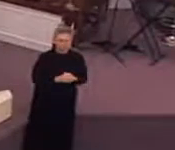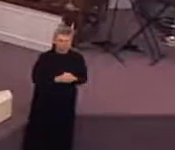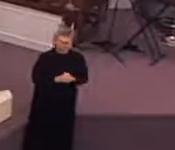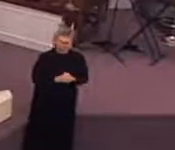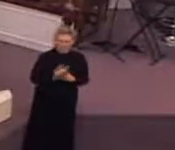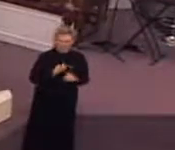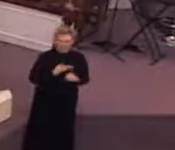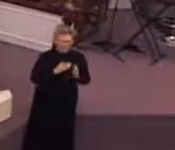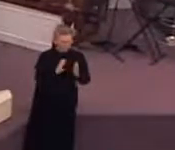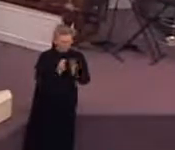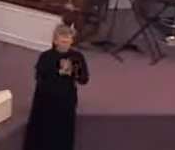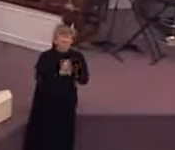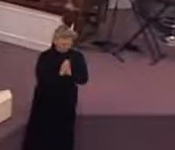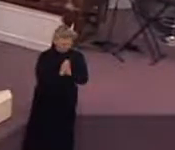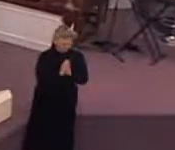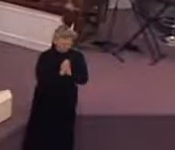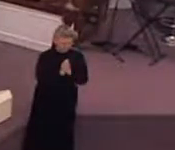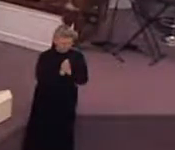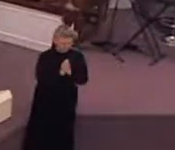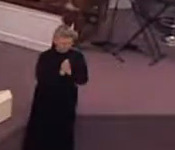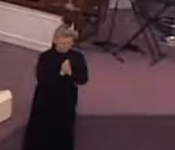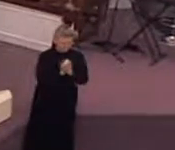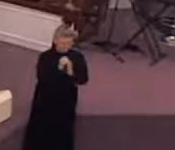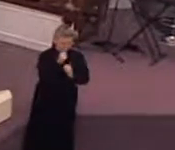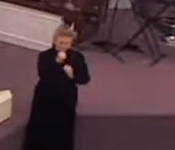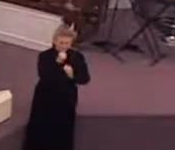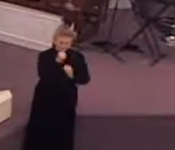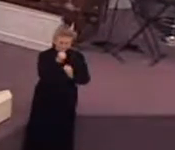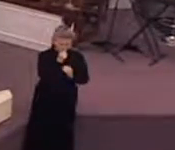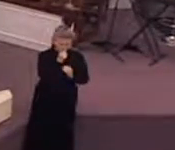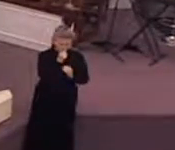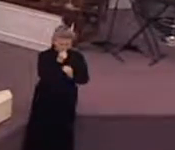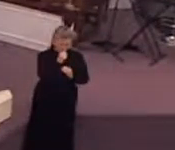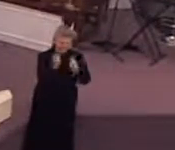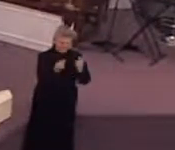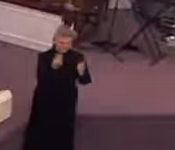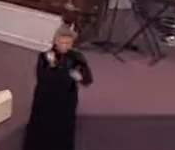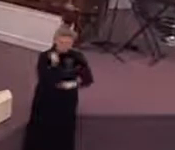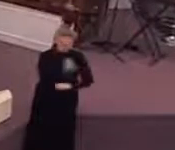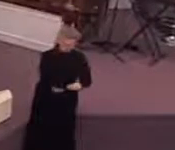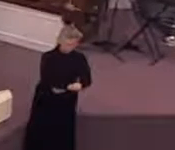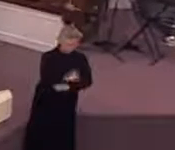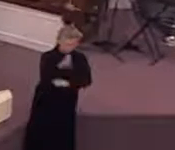Come on, our prayers is personal victories over the devil.